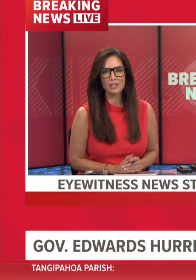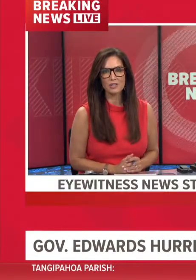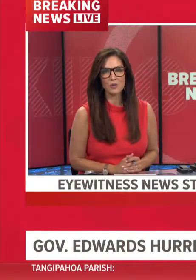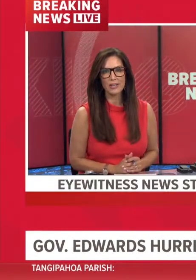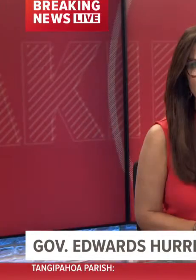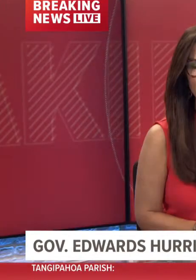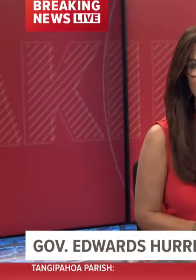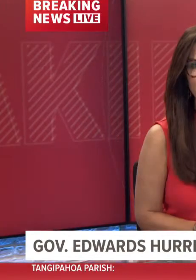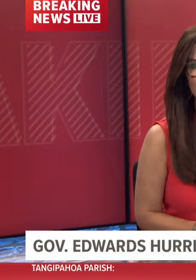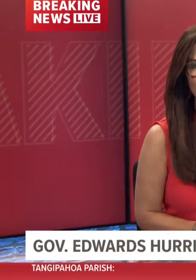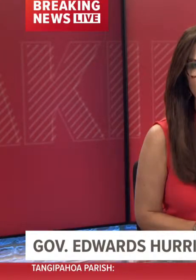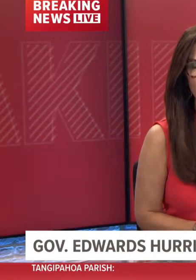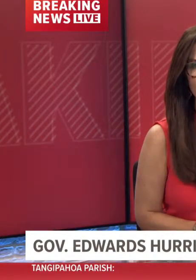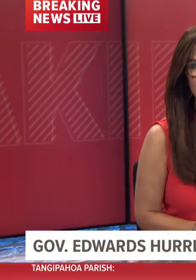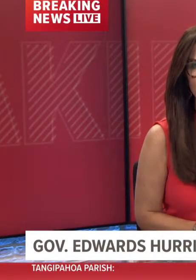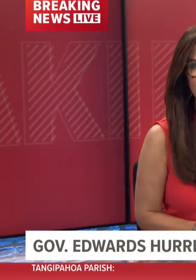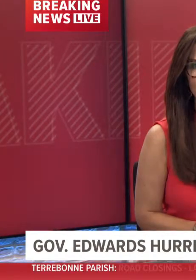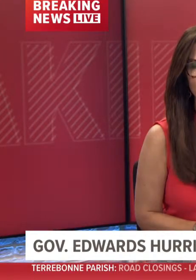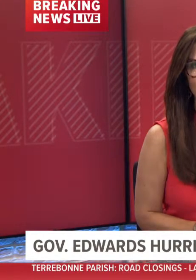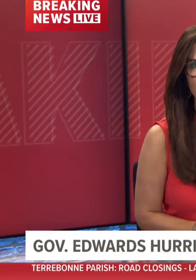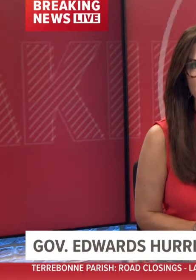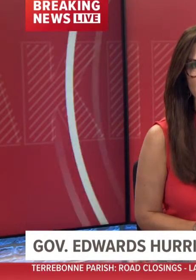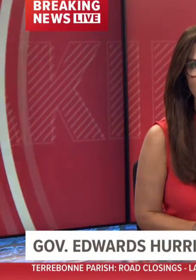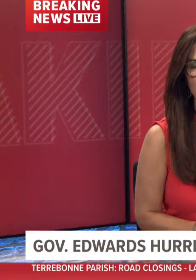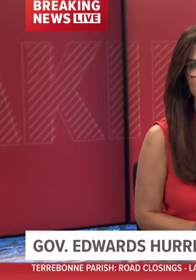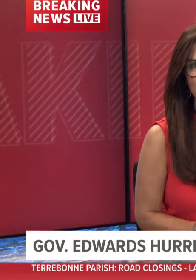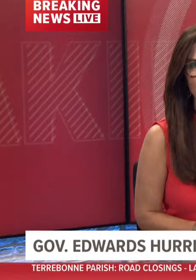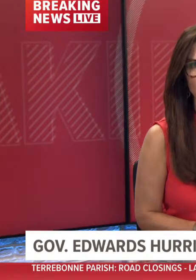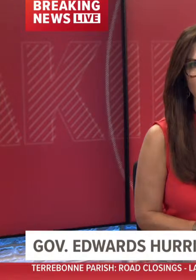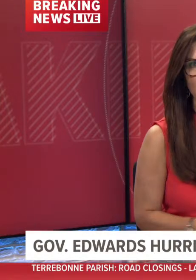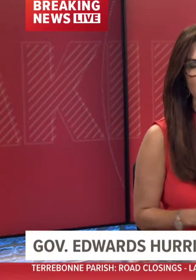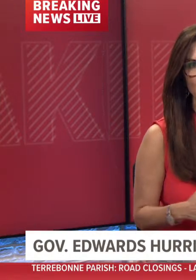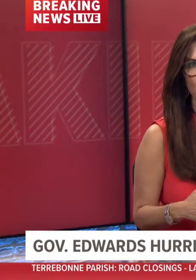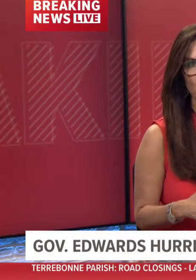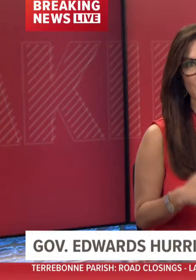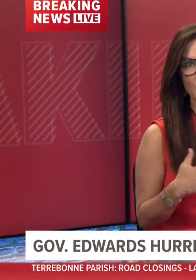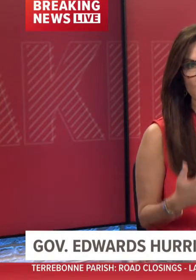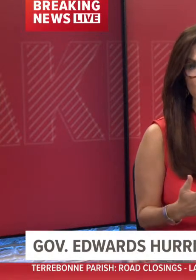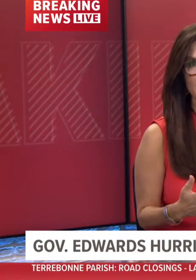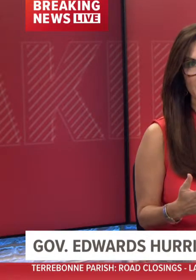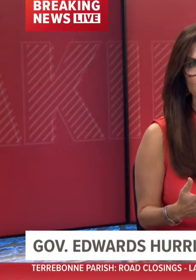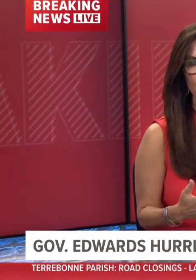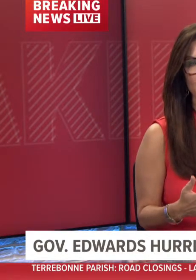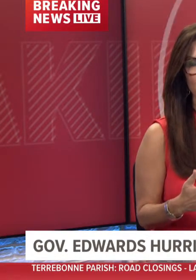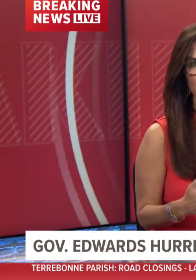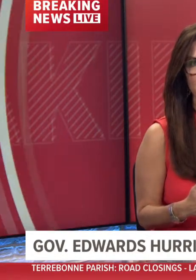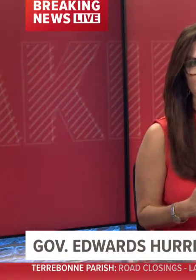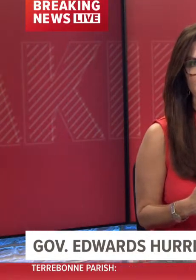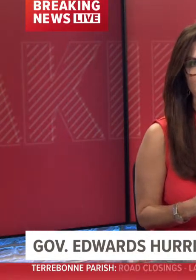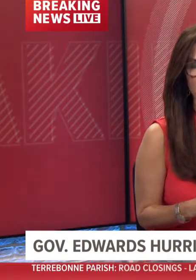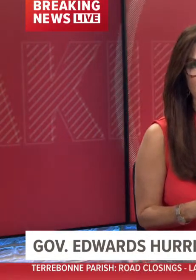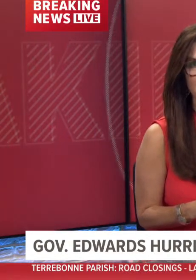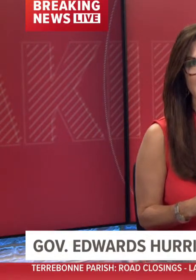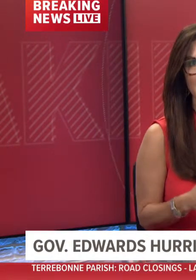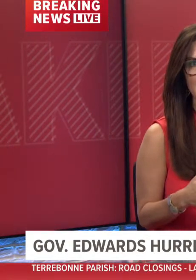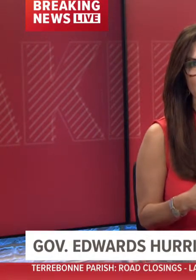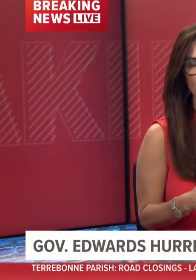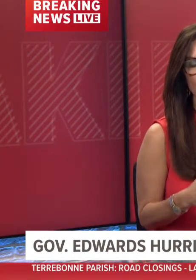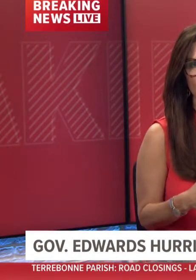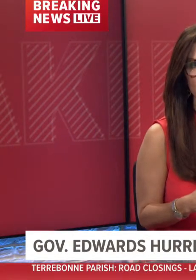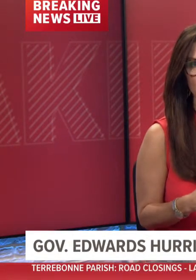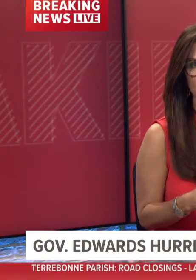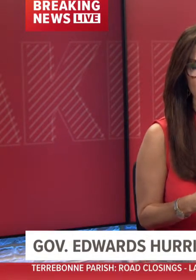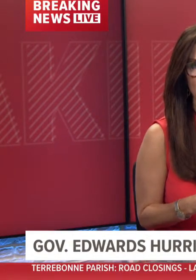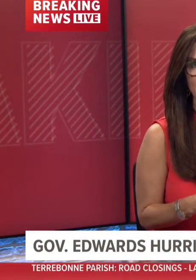you are just joining us, for the last 45 minutes, the governor has impacted the public on what we know at this point to be the impact and